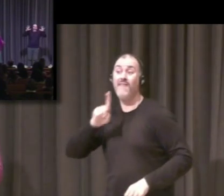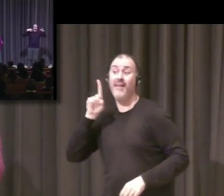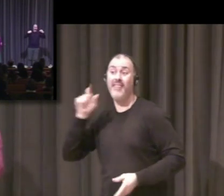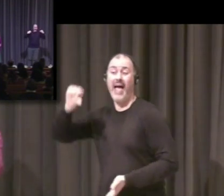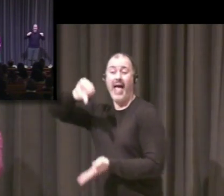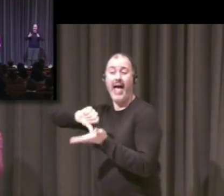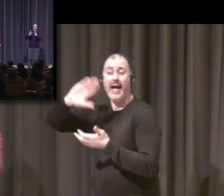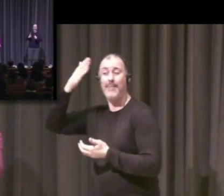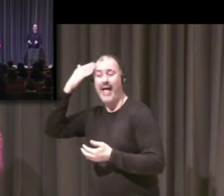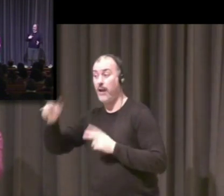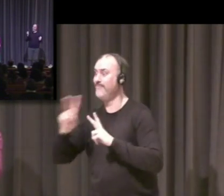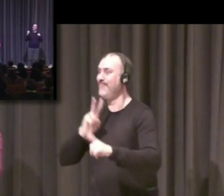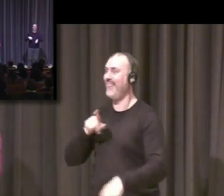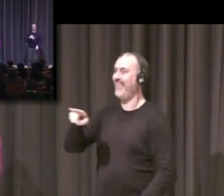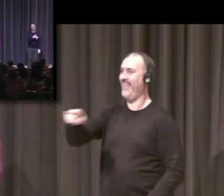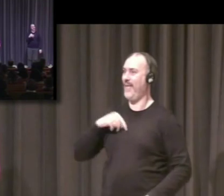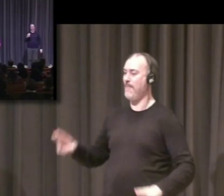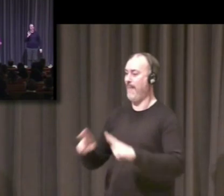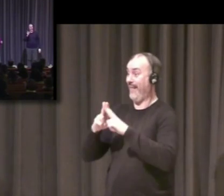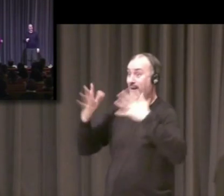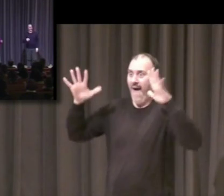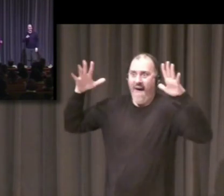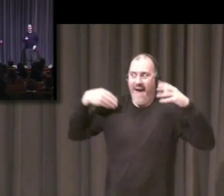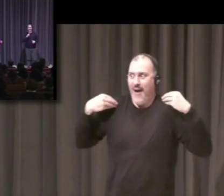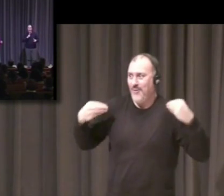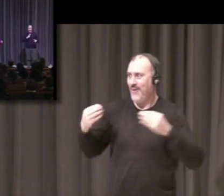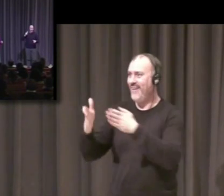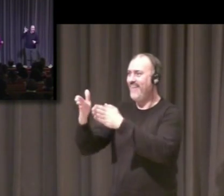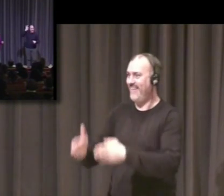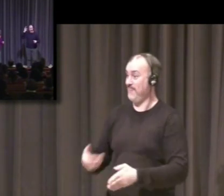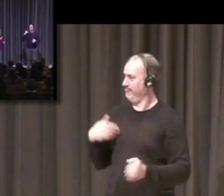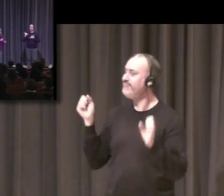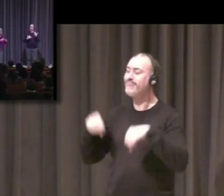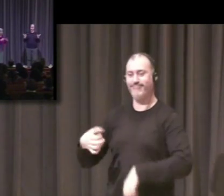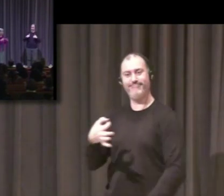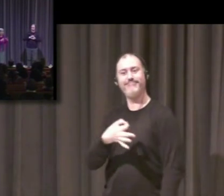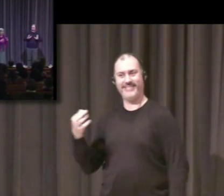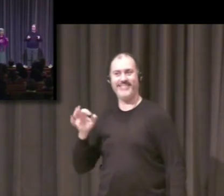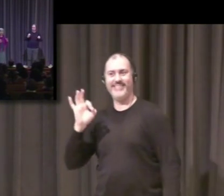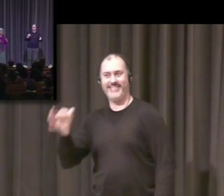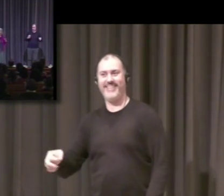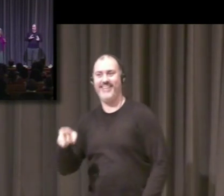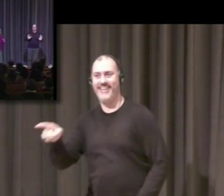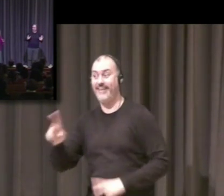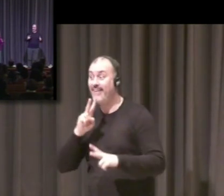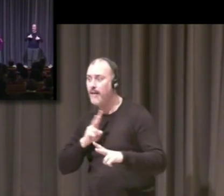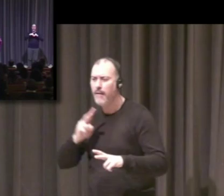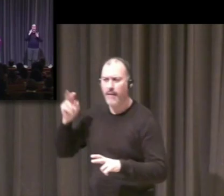right. But as school gets more complex in terms of the